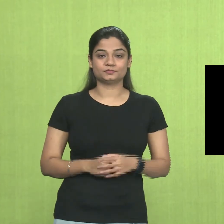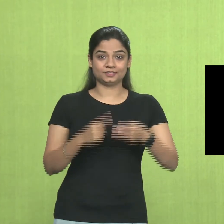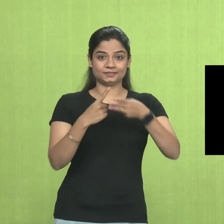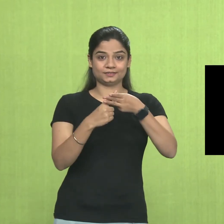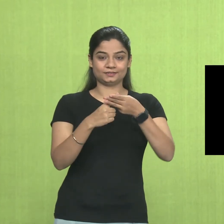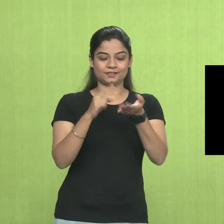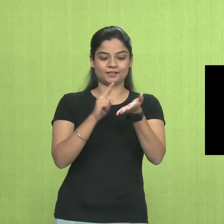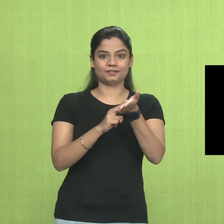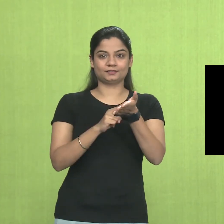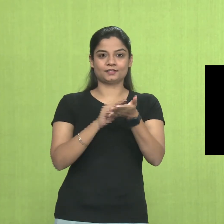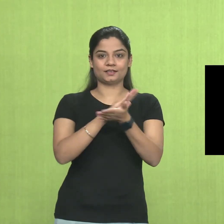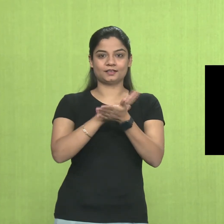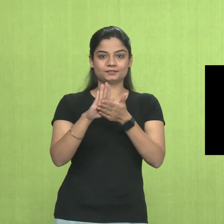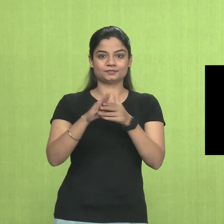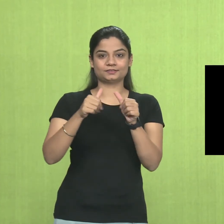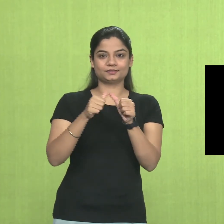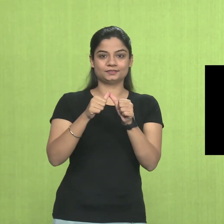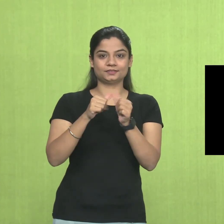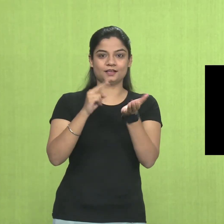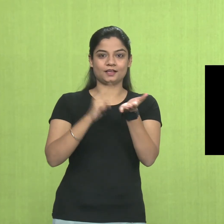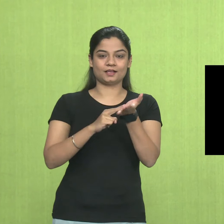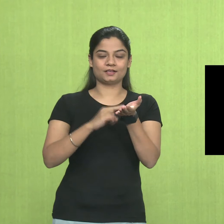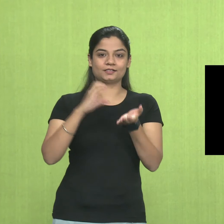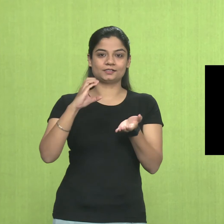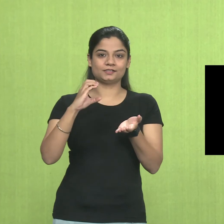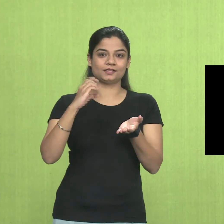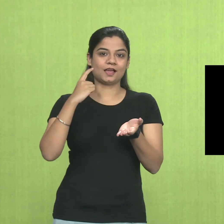Enhancing, to further improve the quality.